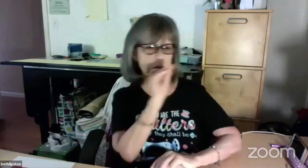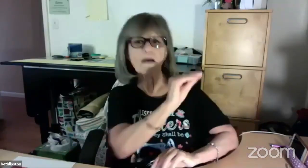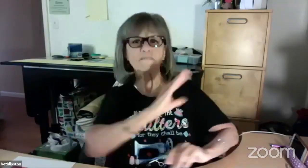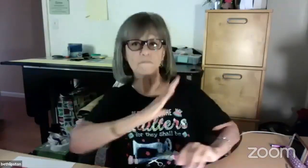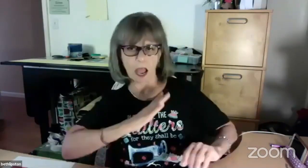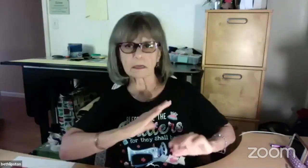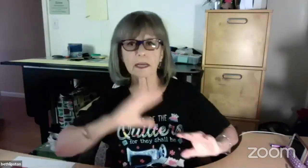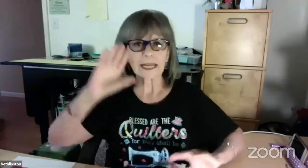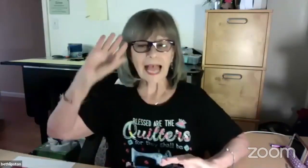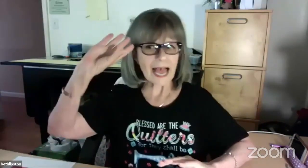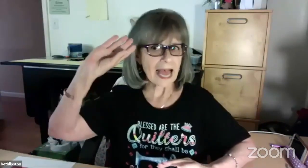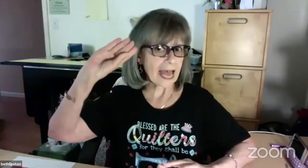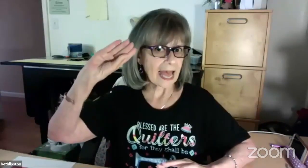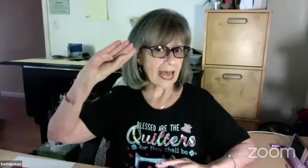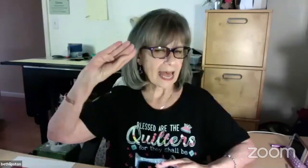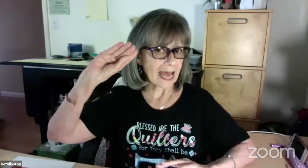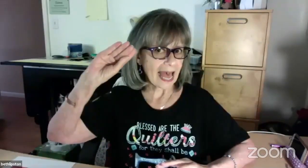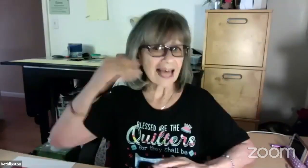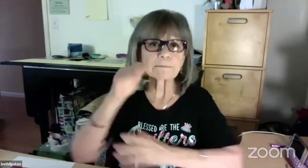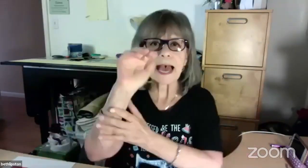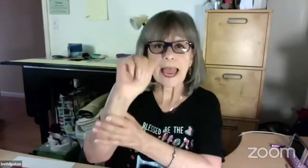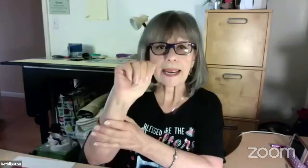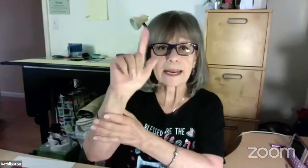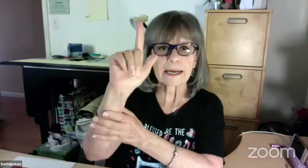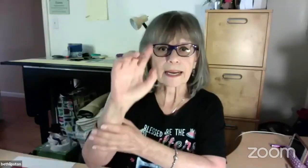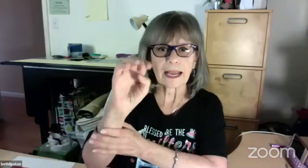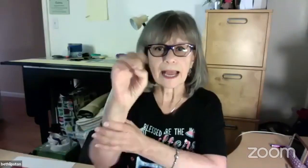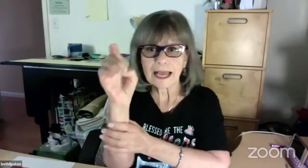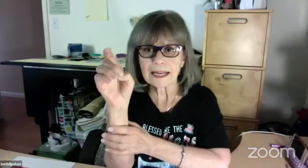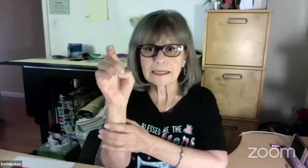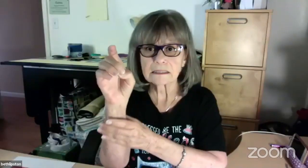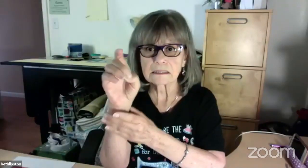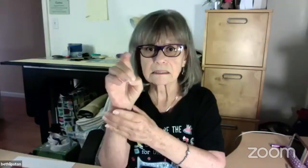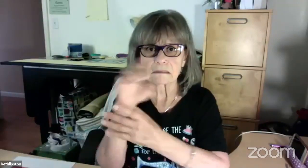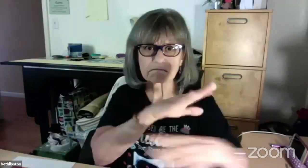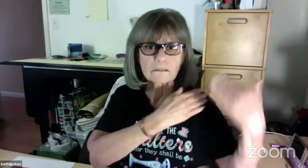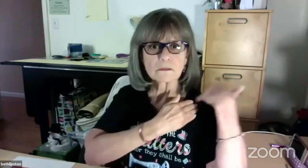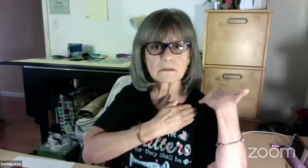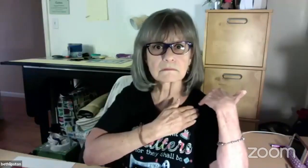but they have been reaching out to me instead of what would typically be the